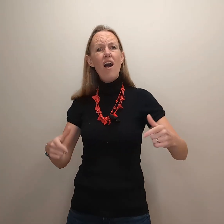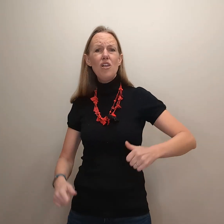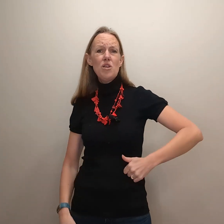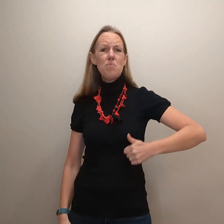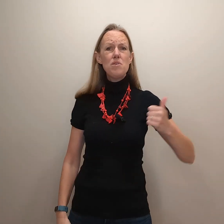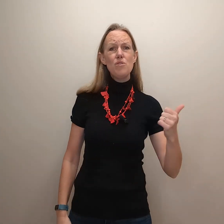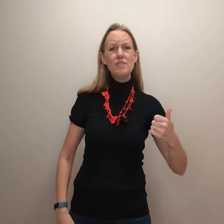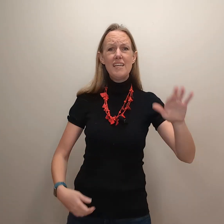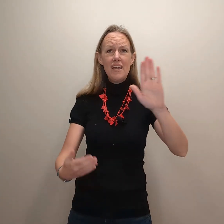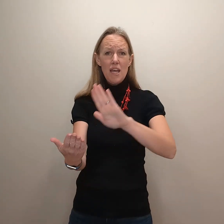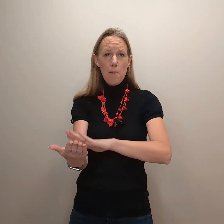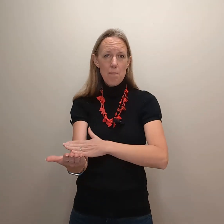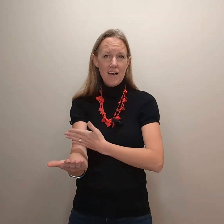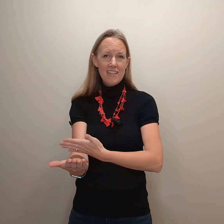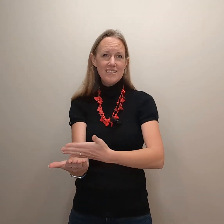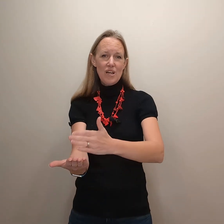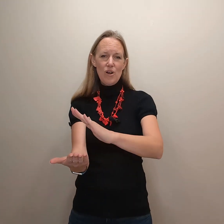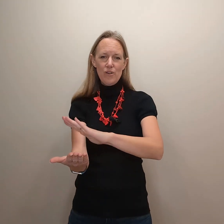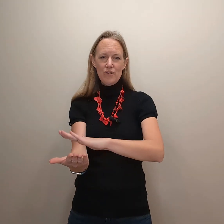all music but its own.